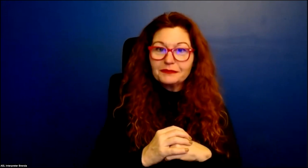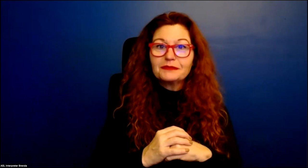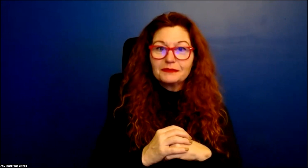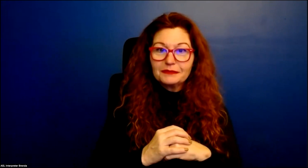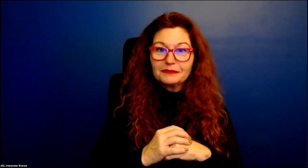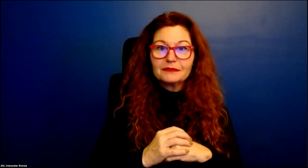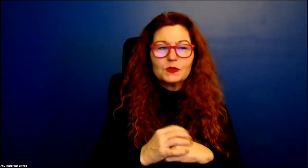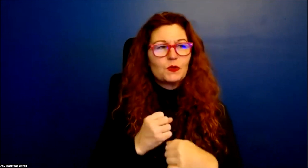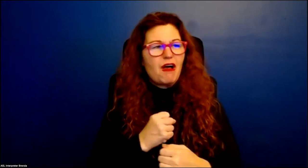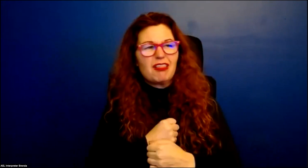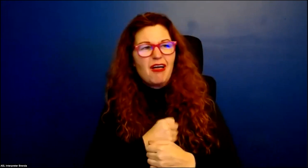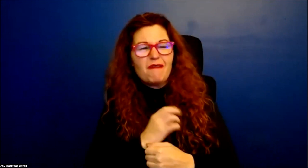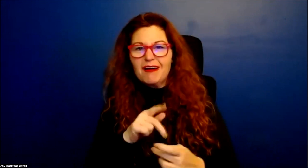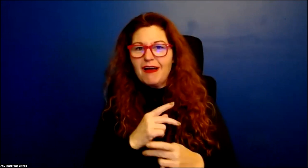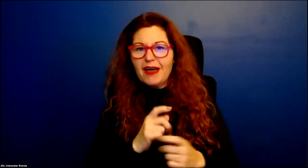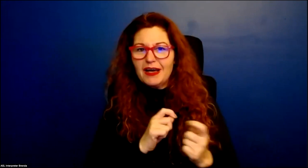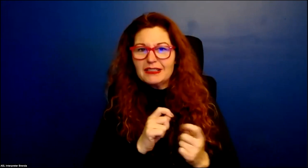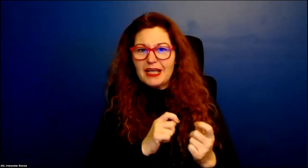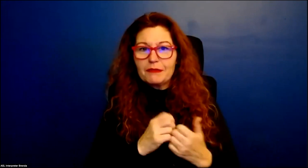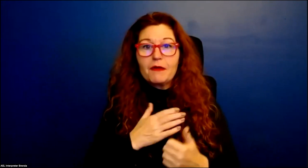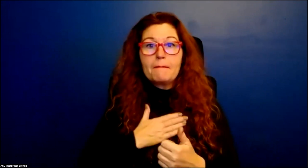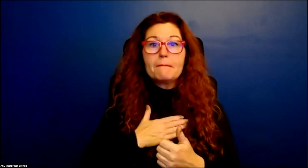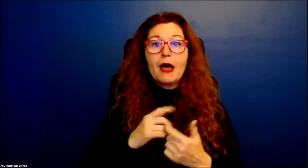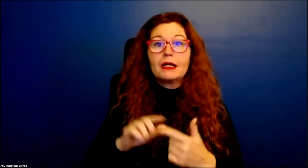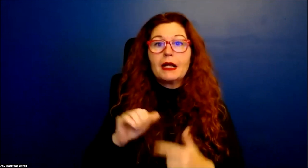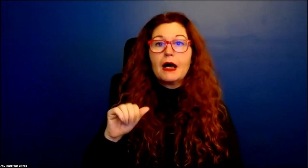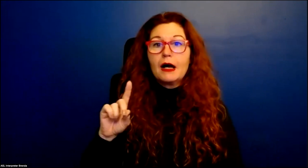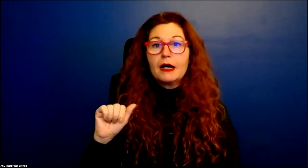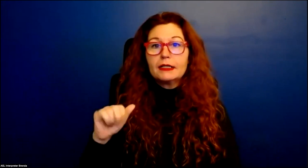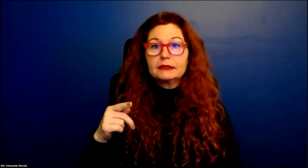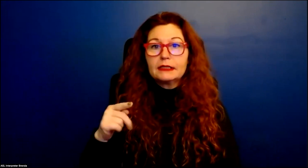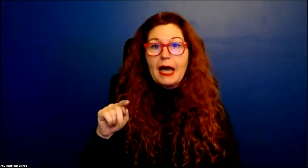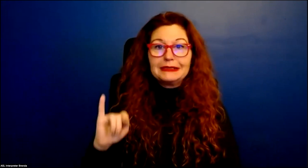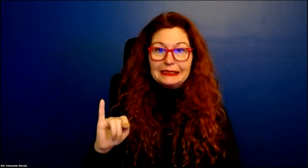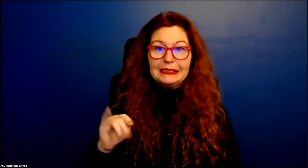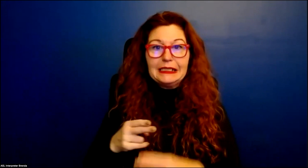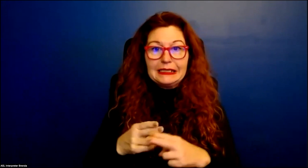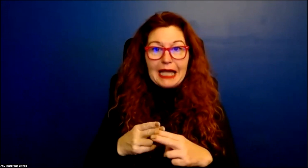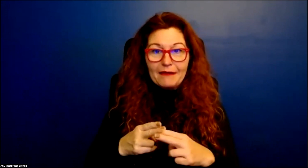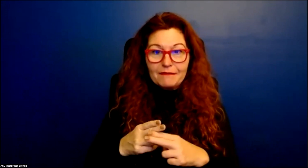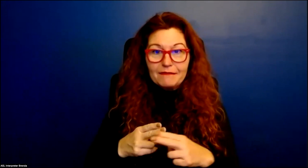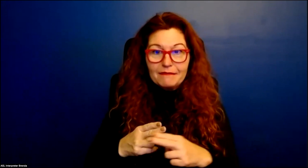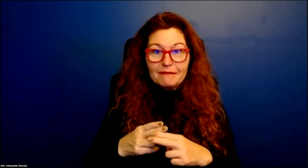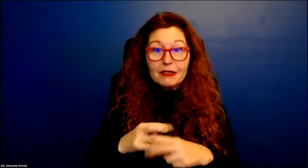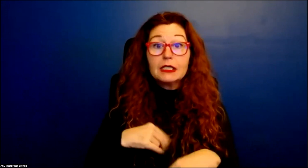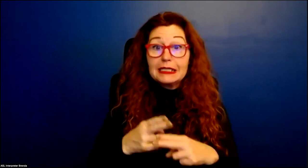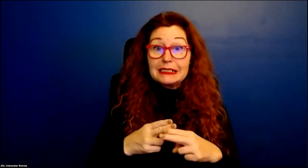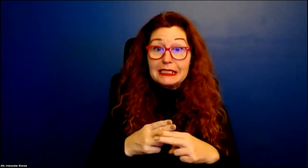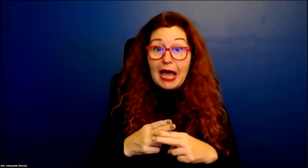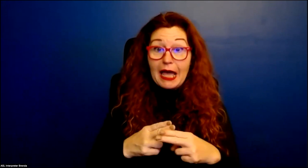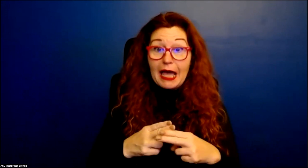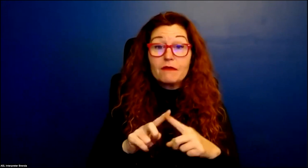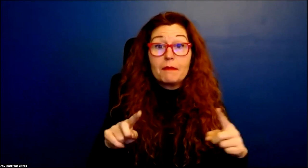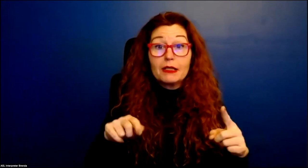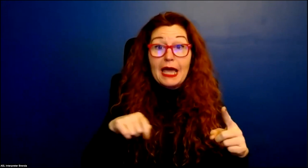about adaptive tools. Mine is called Adaptee knife. It's literally like a knife, and the handle